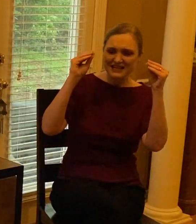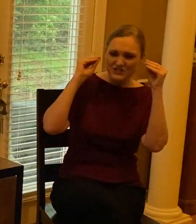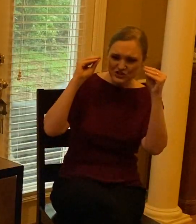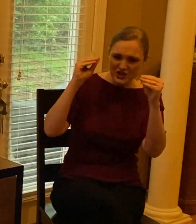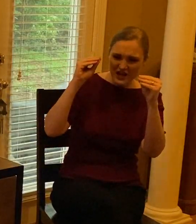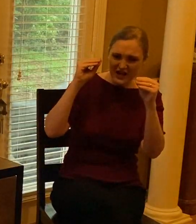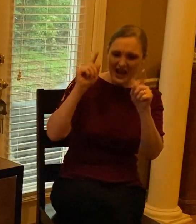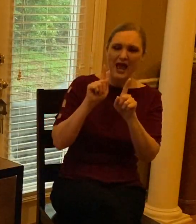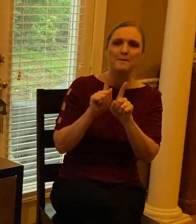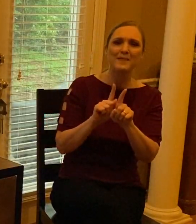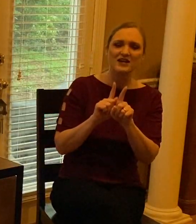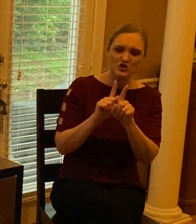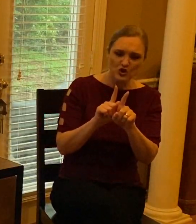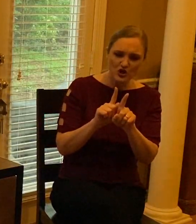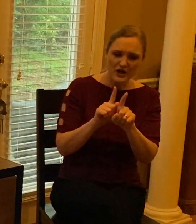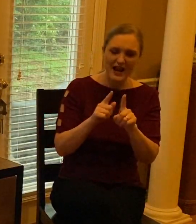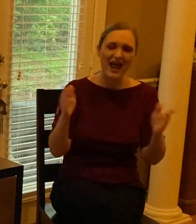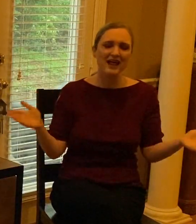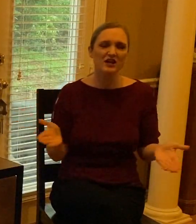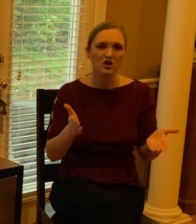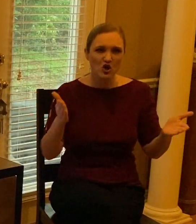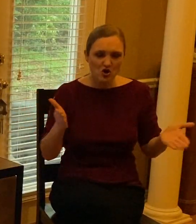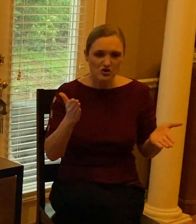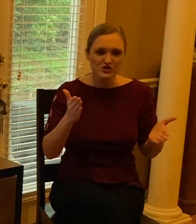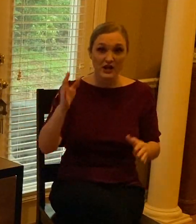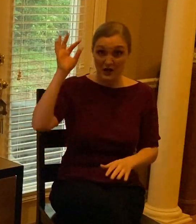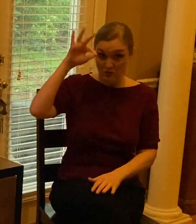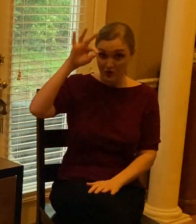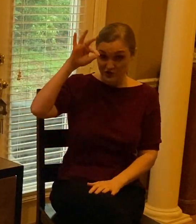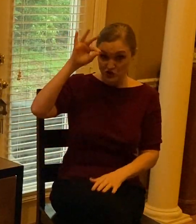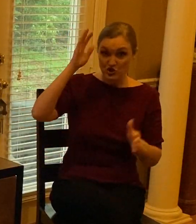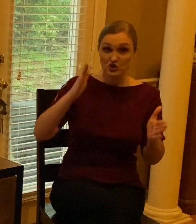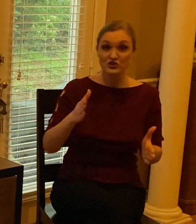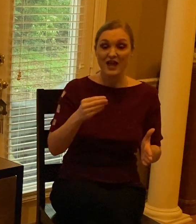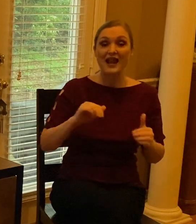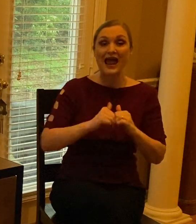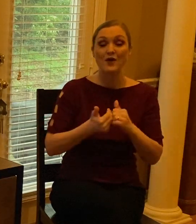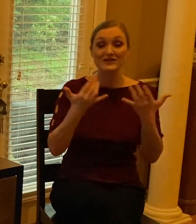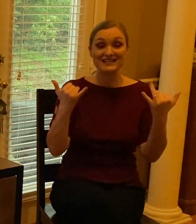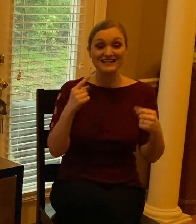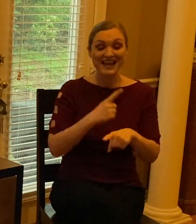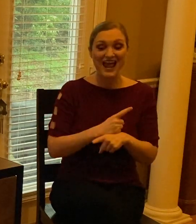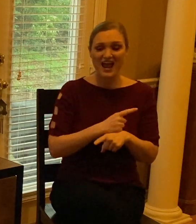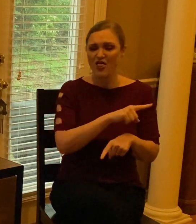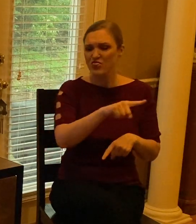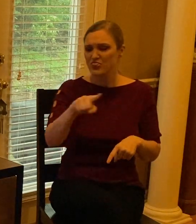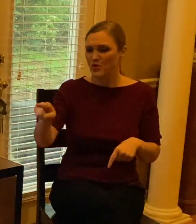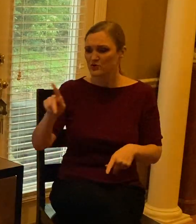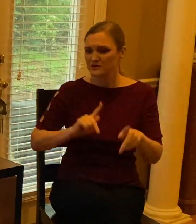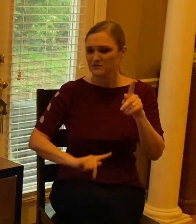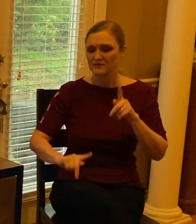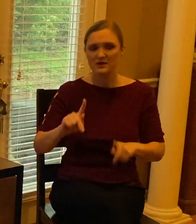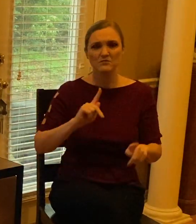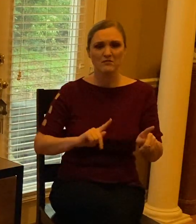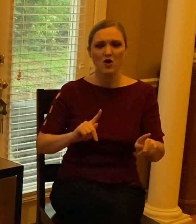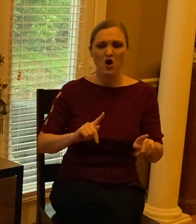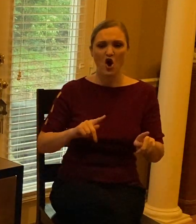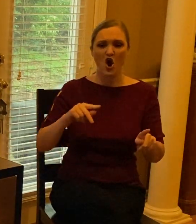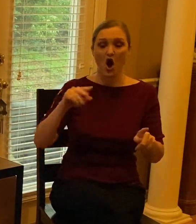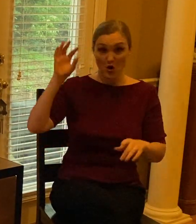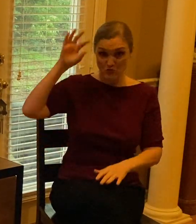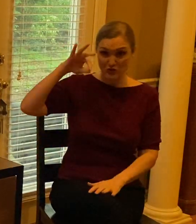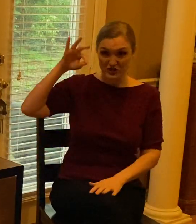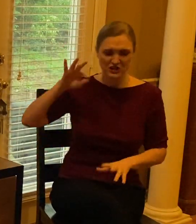and encouraging preachers, and how today those men fill pulpits around the